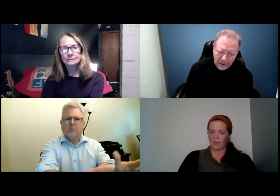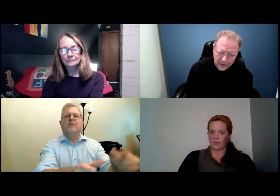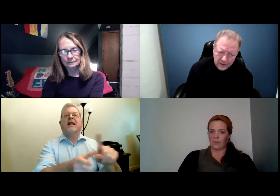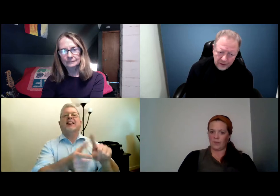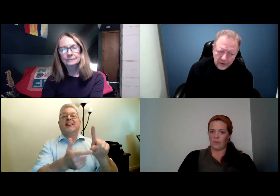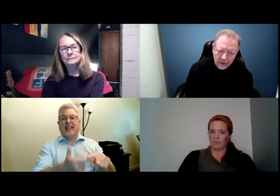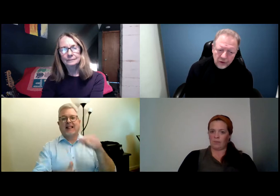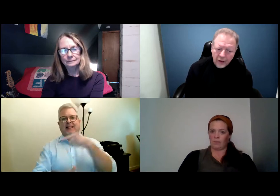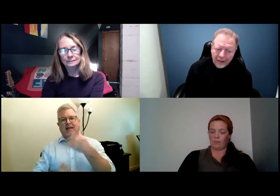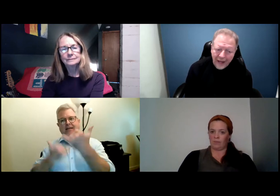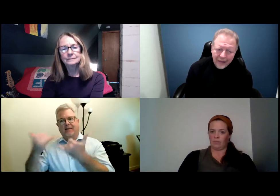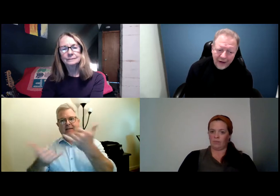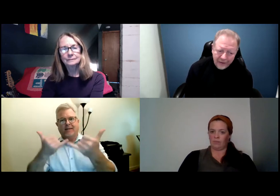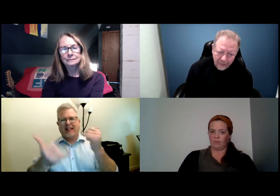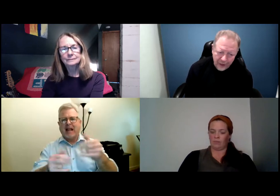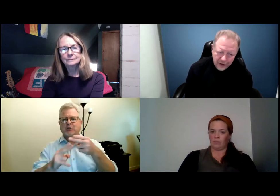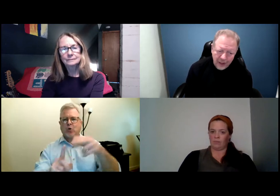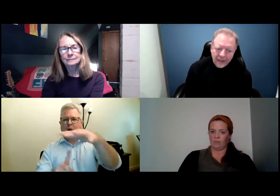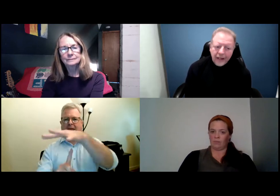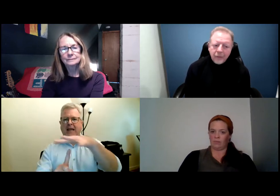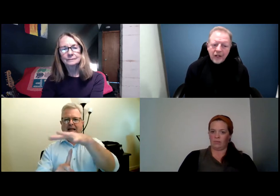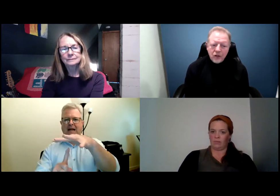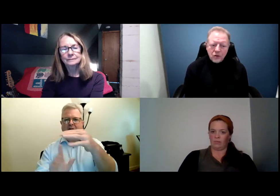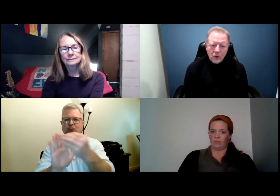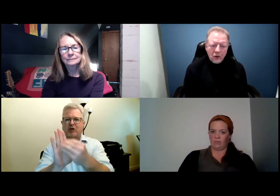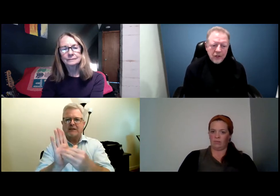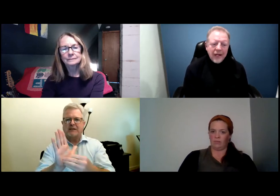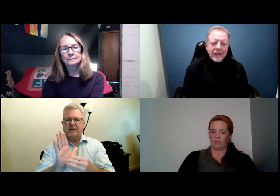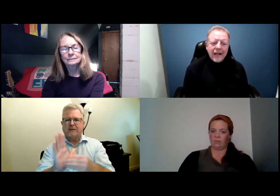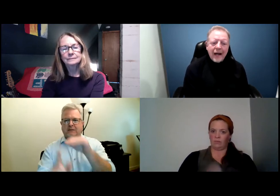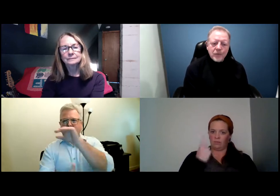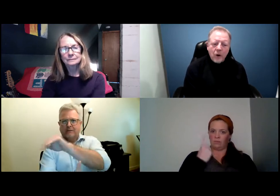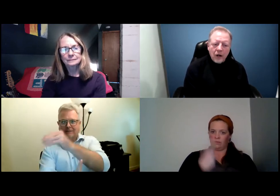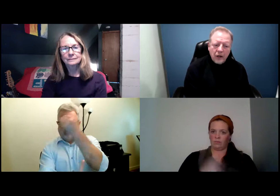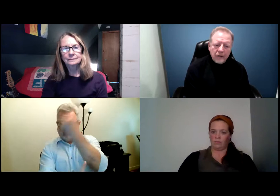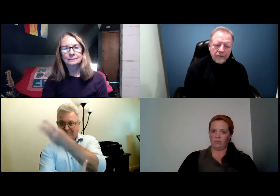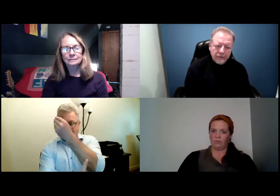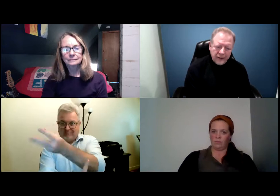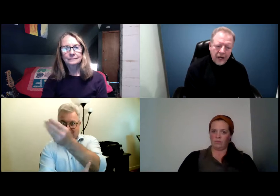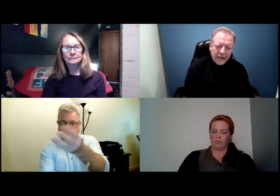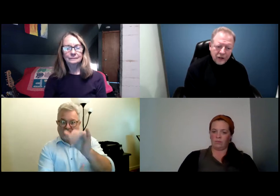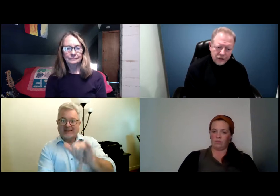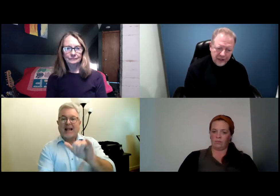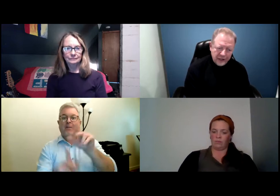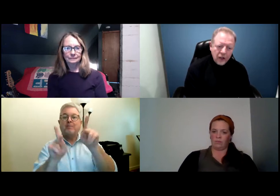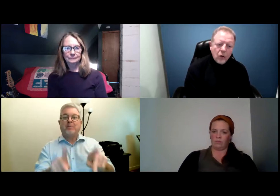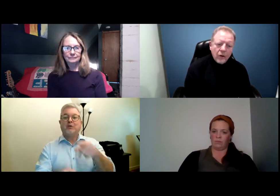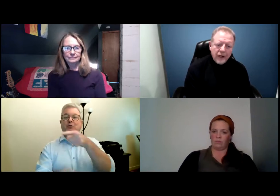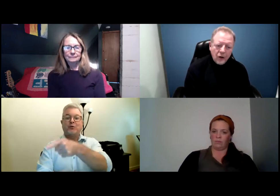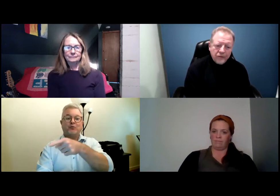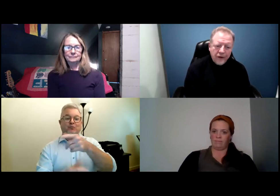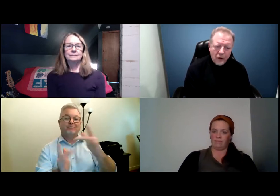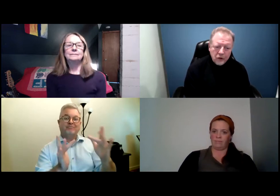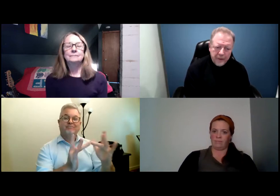2 weeks? So they gather that information and then they place those calls. That is part of the contact tracing, where